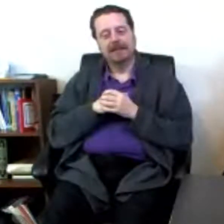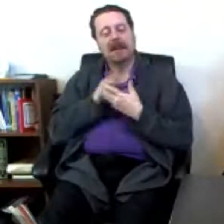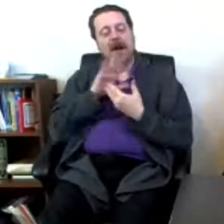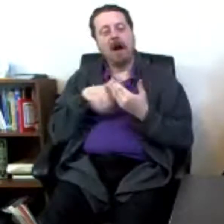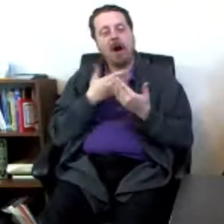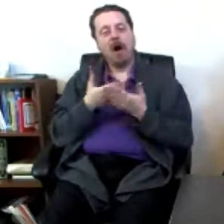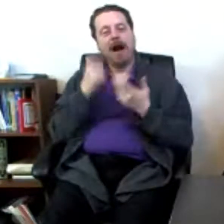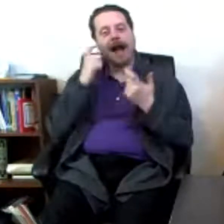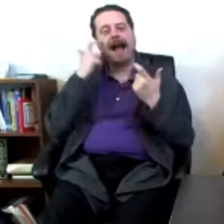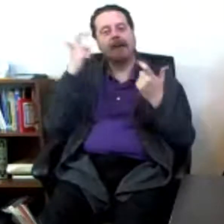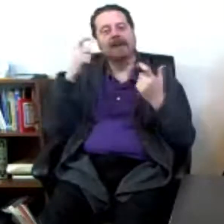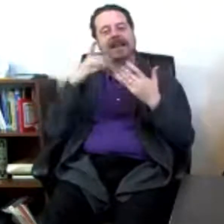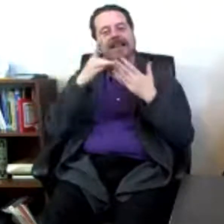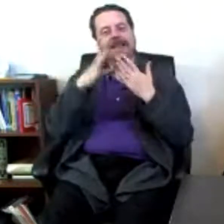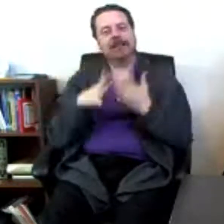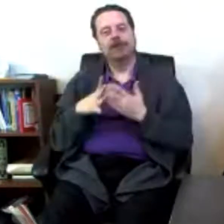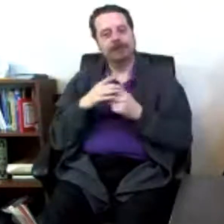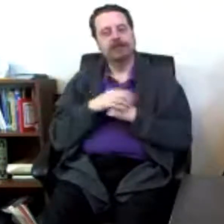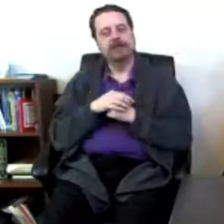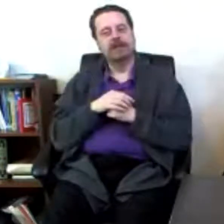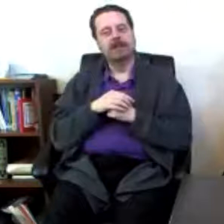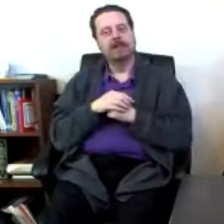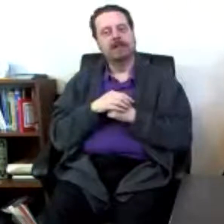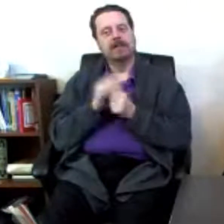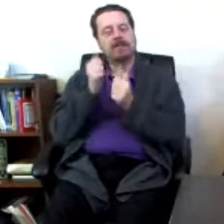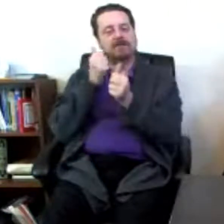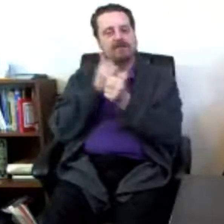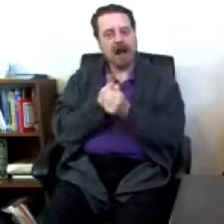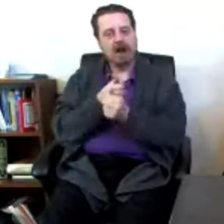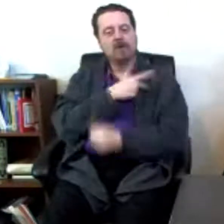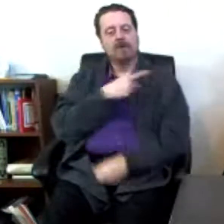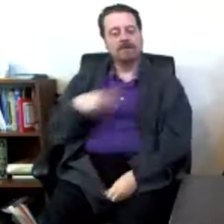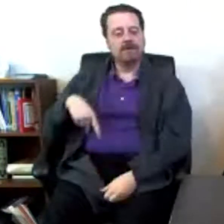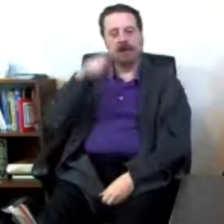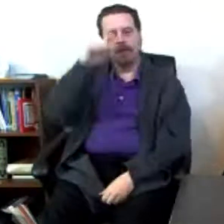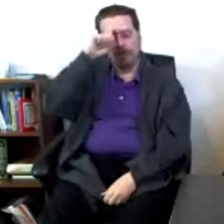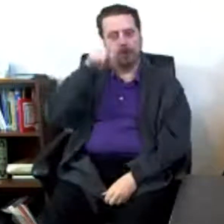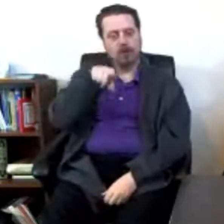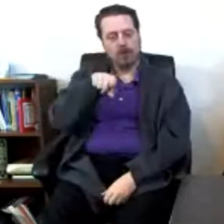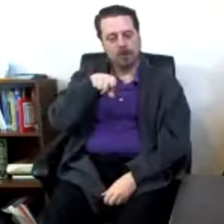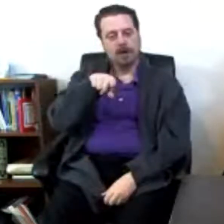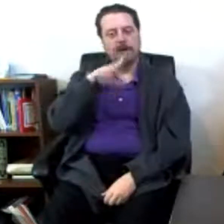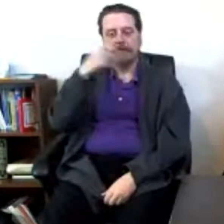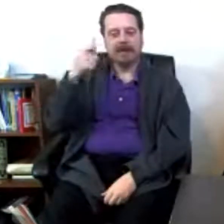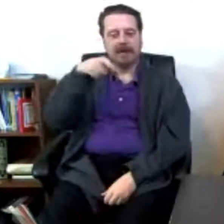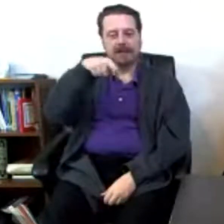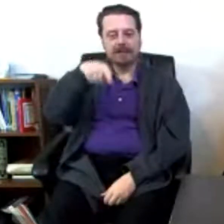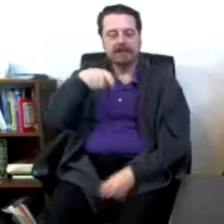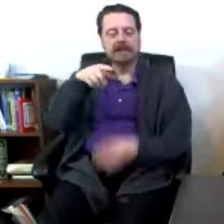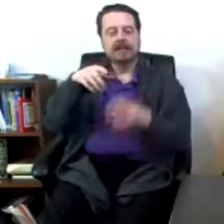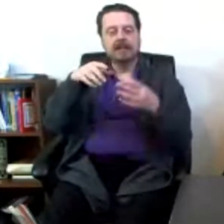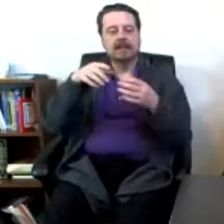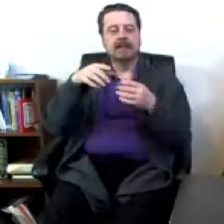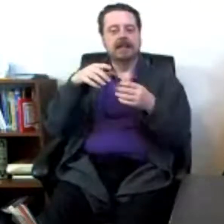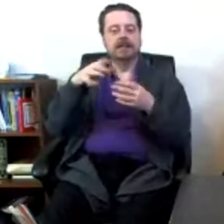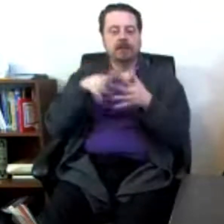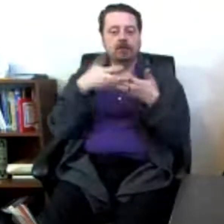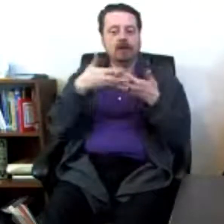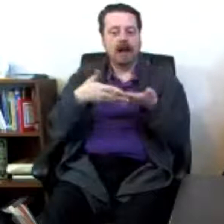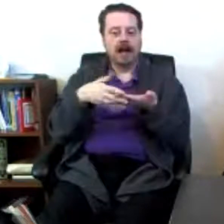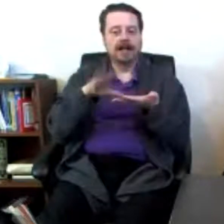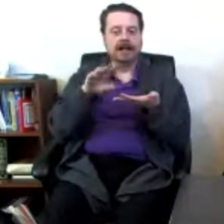arrogant leaders will be following on the footsteps of pharaohs. because pharaohs are given in the